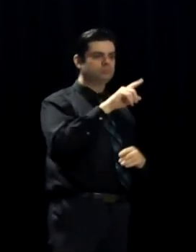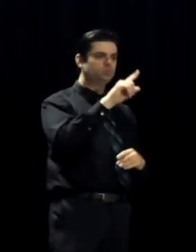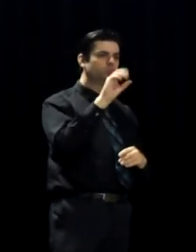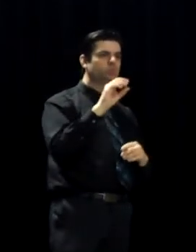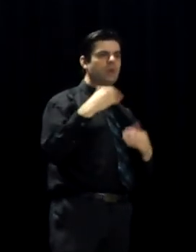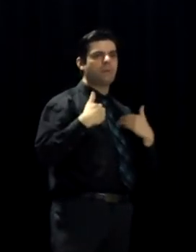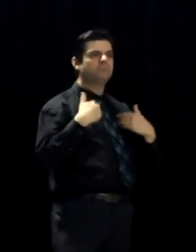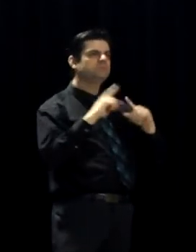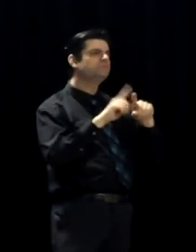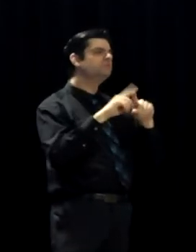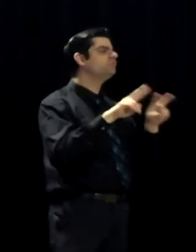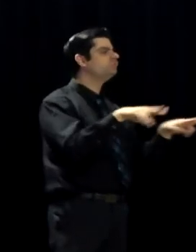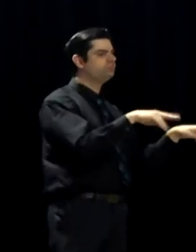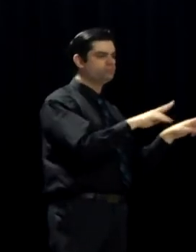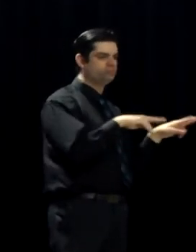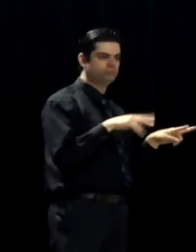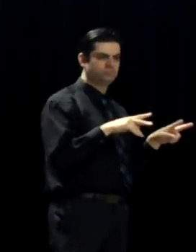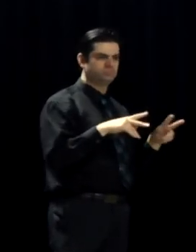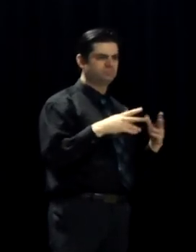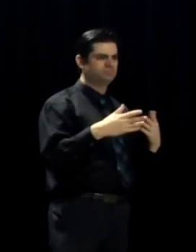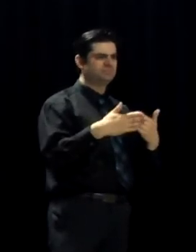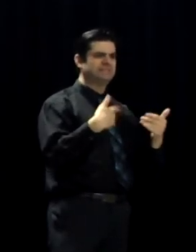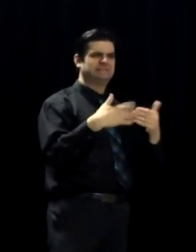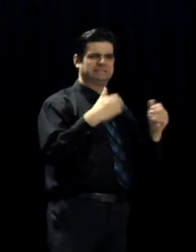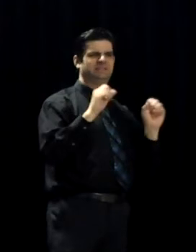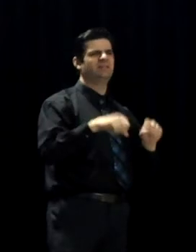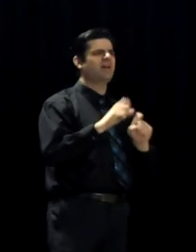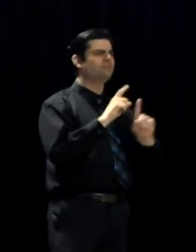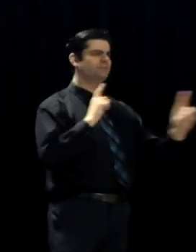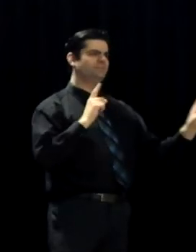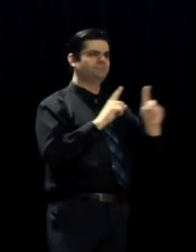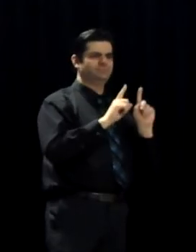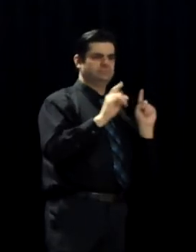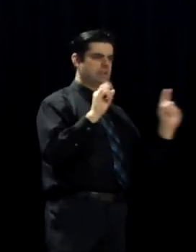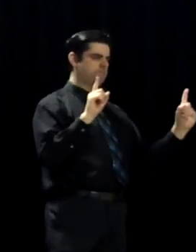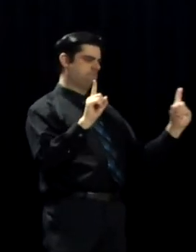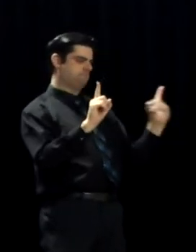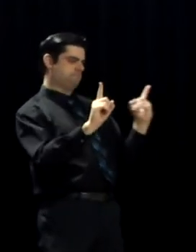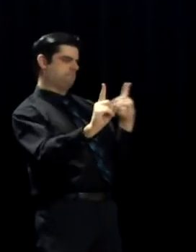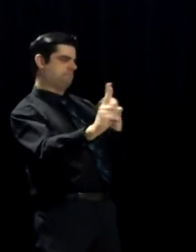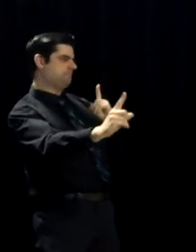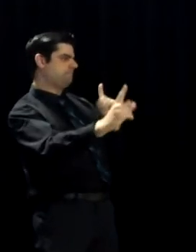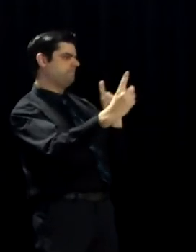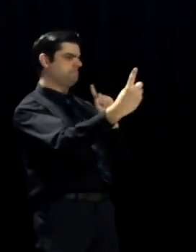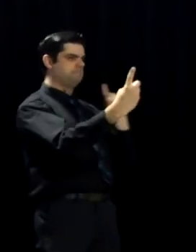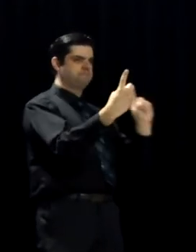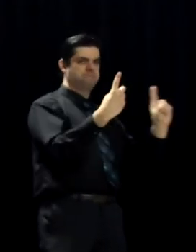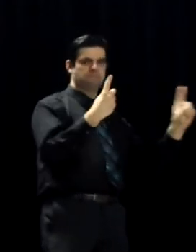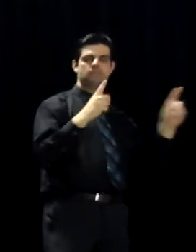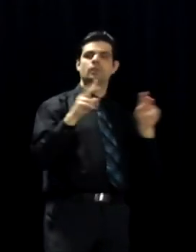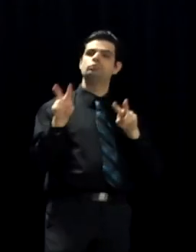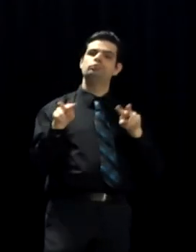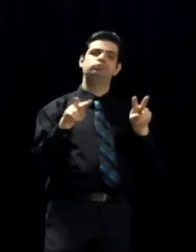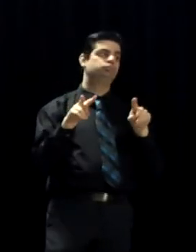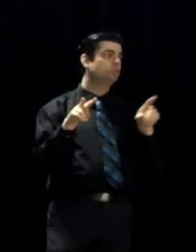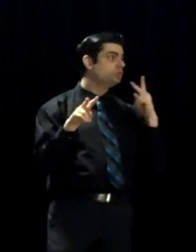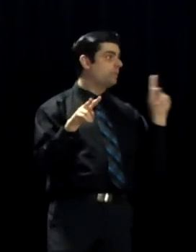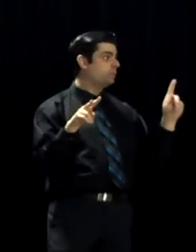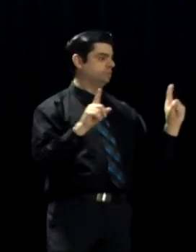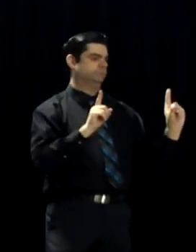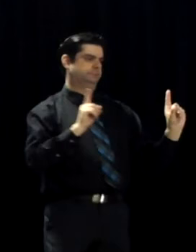how easy it is to physical distance in the zoo. So it was great. I know that people and families are enjoying